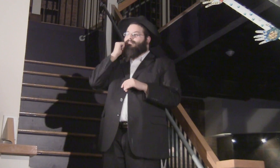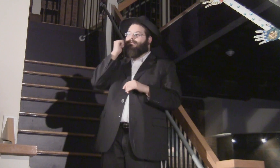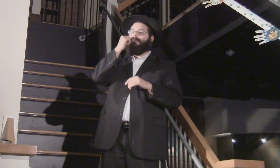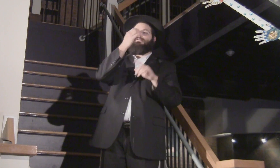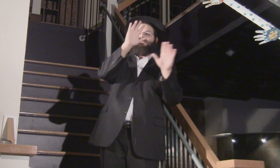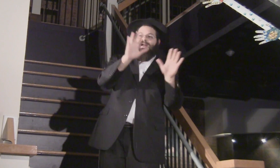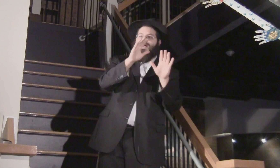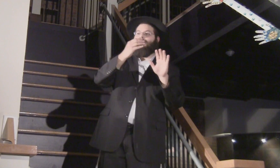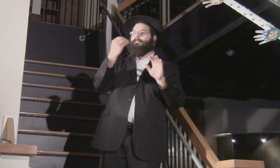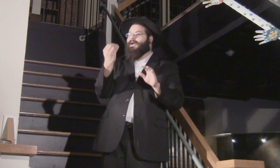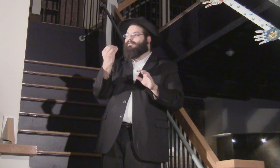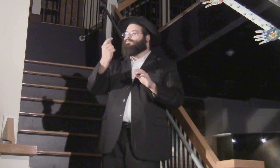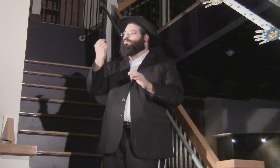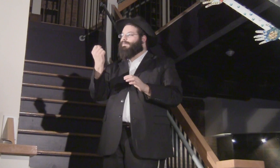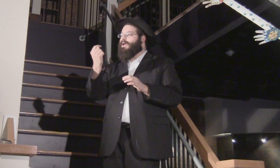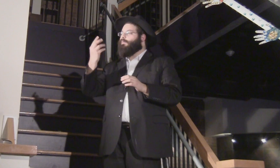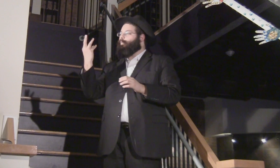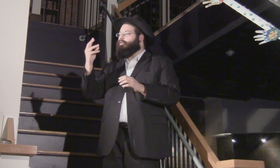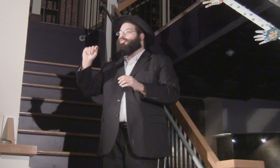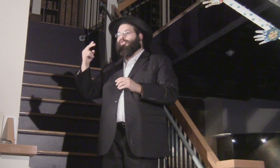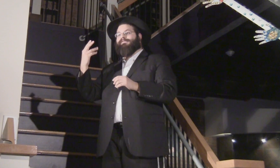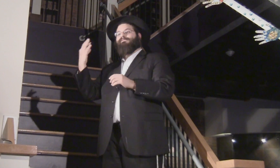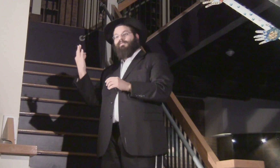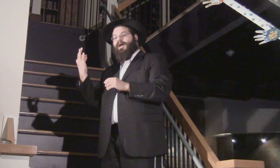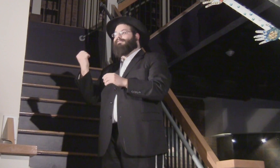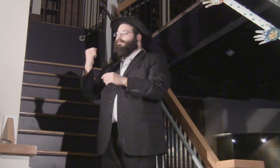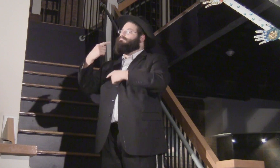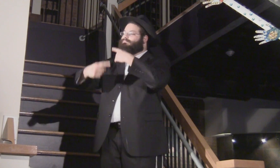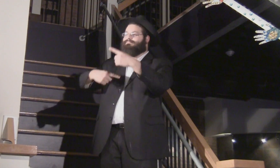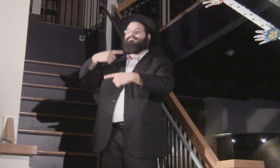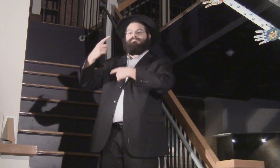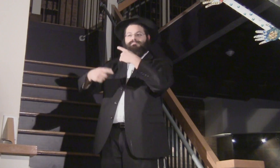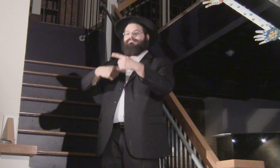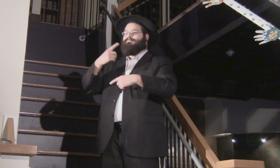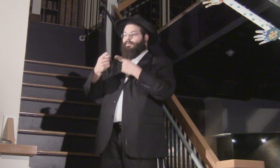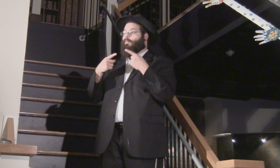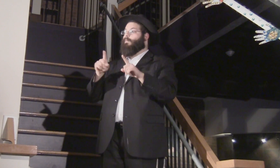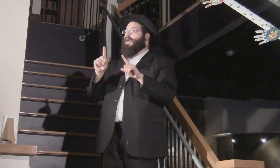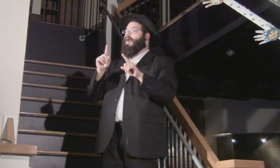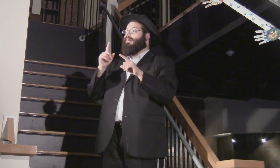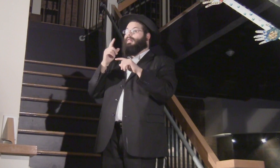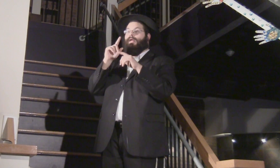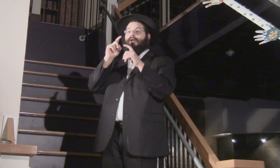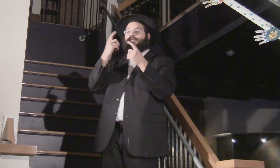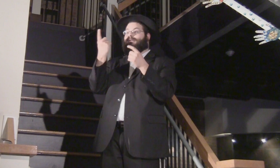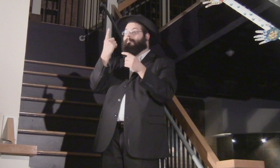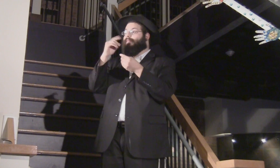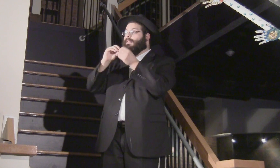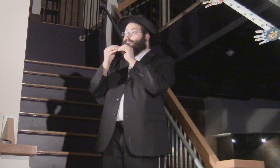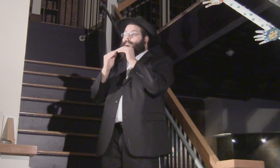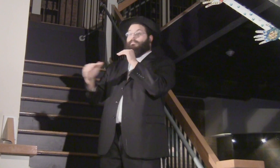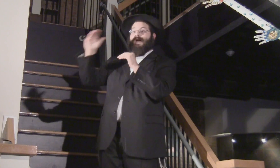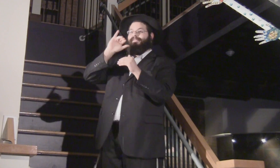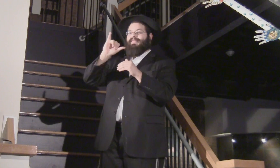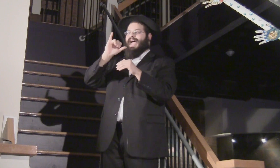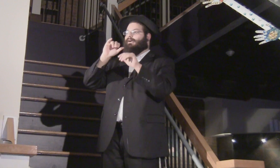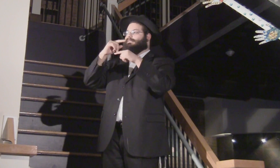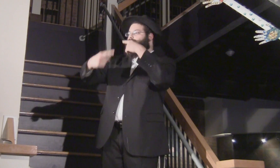days of the week, right? Every day, Sunday, Monday, Tuesday, Wednesday, Thursday, Friday, Saturday, right? It just goes around and around. But there's one